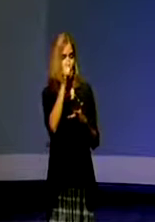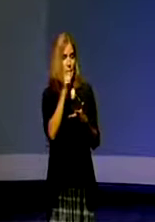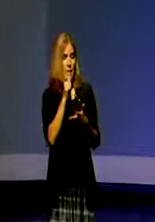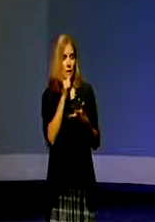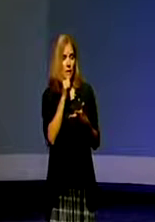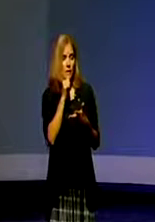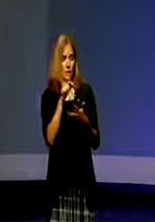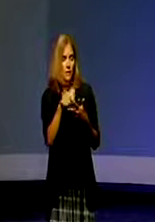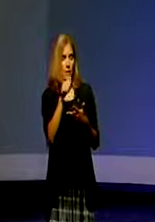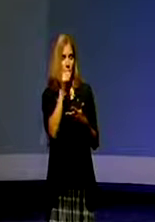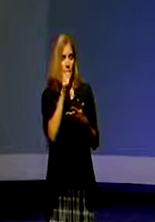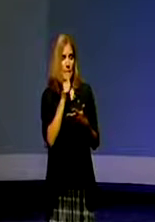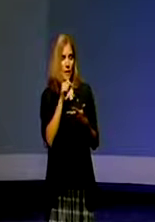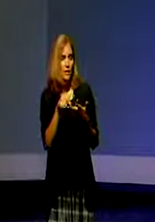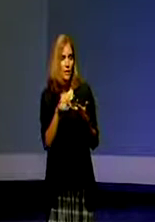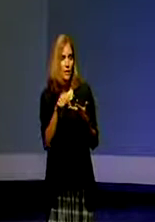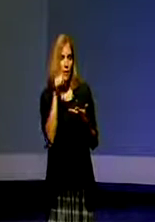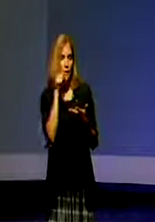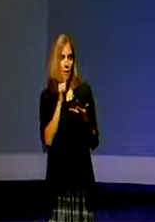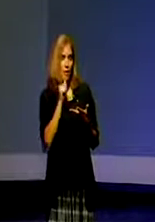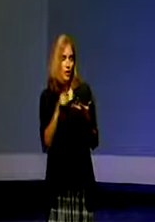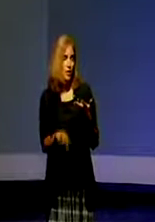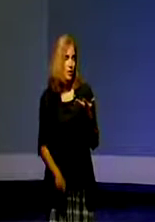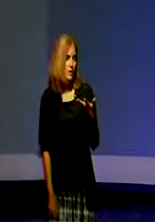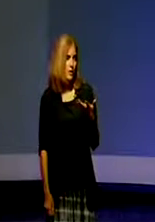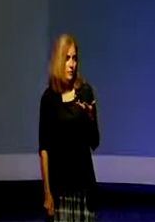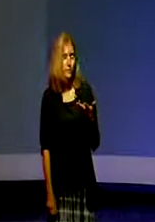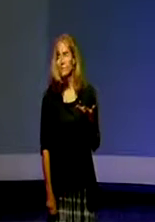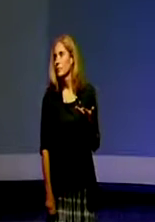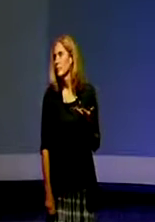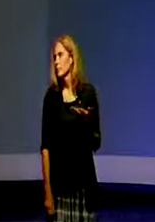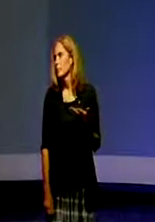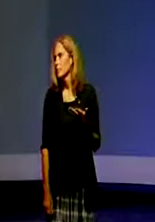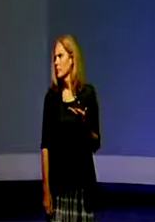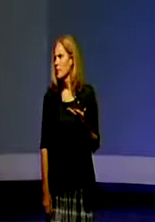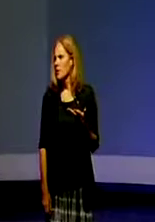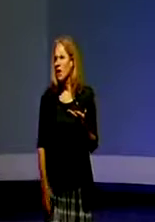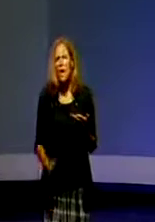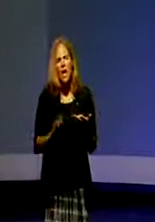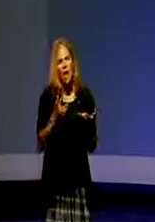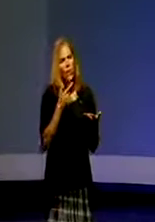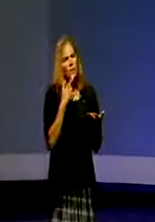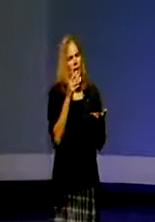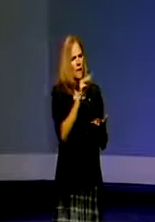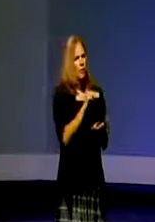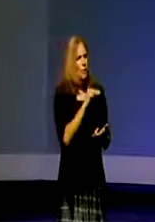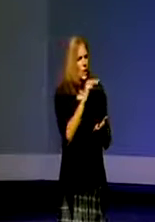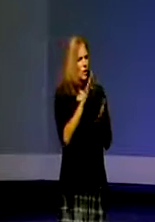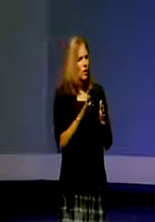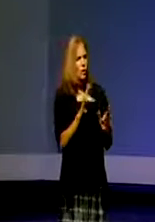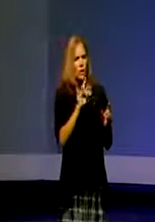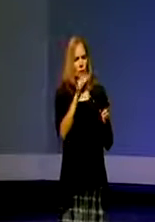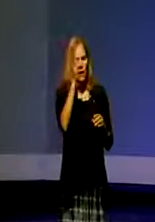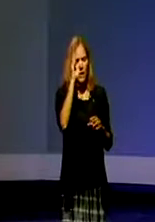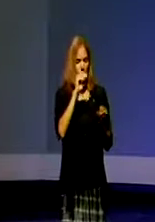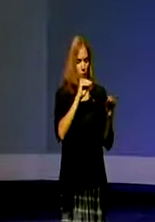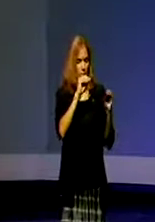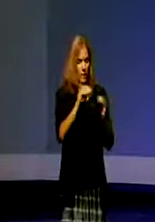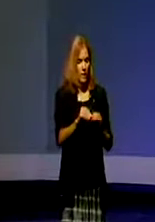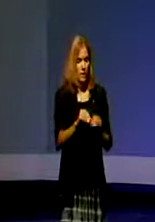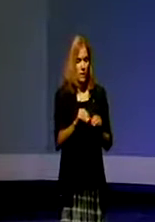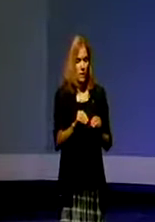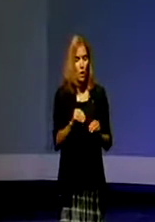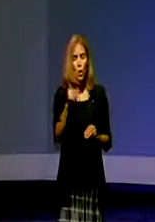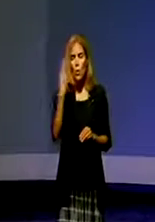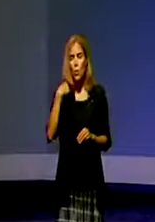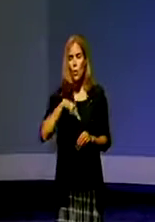patience, patience, and patience." And I would say that as missionaries where God has planted us right here,